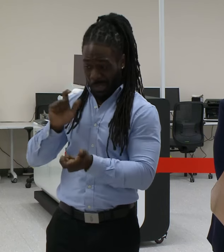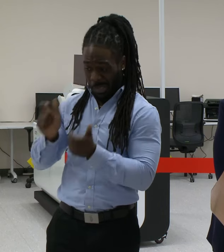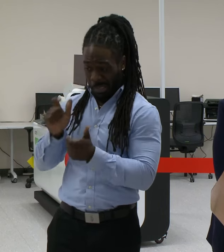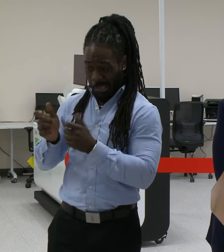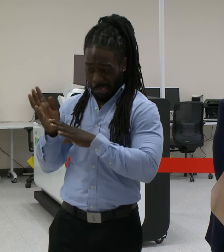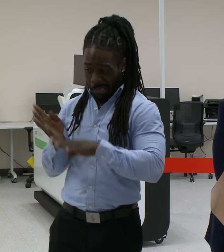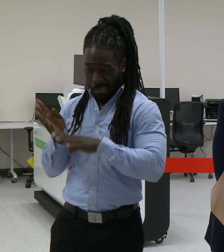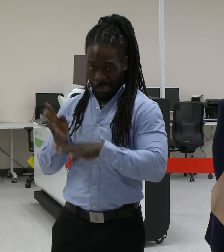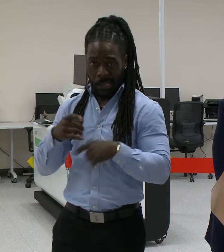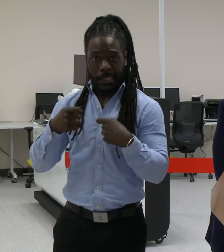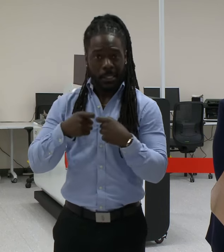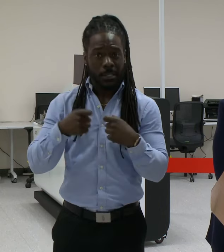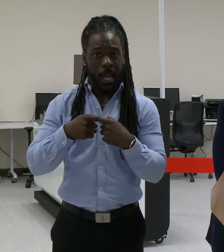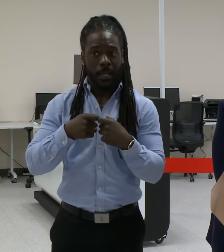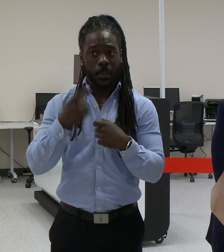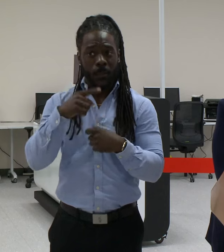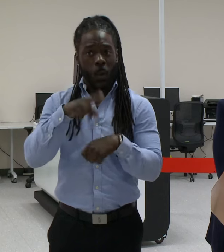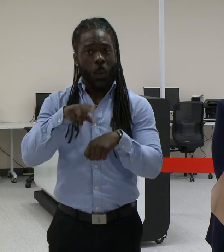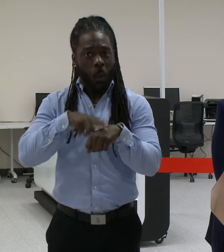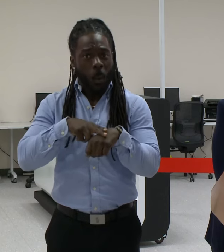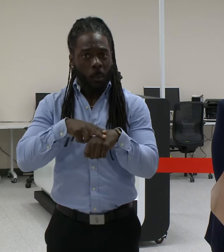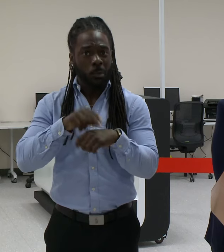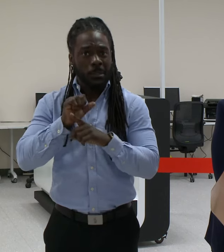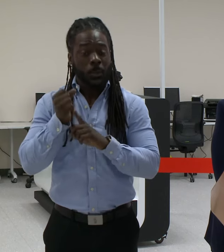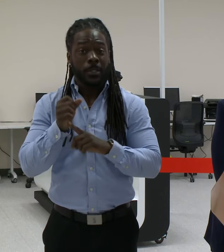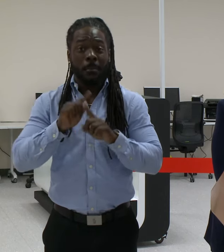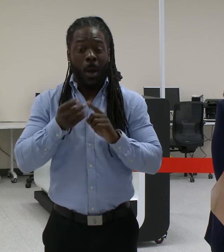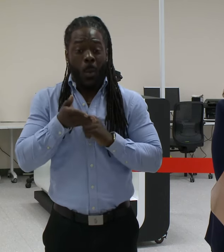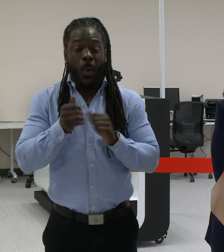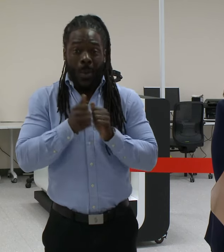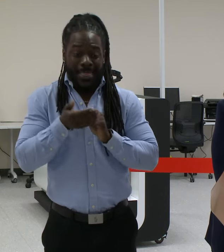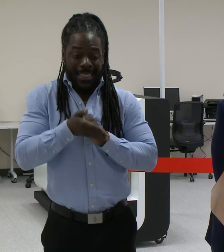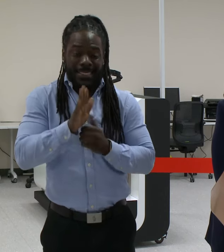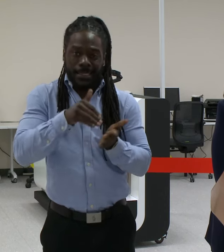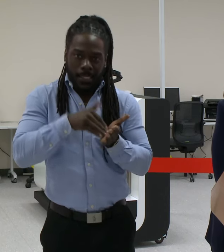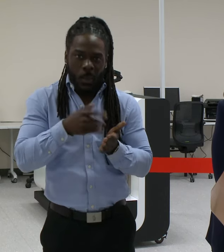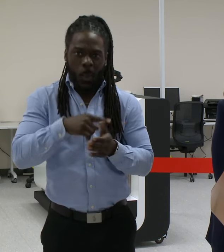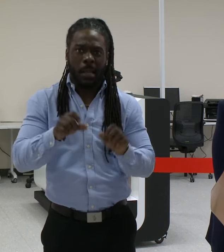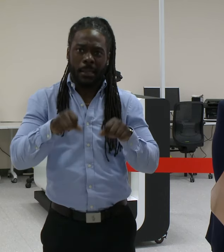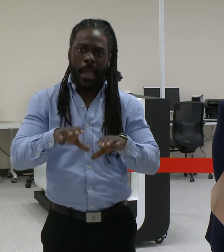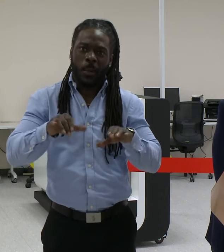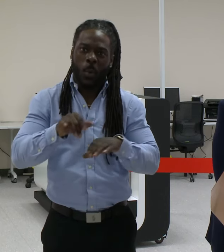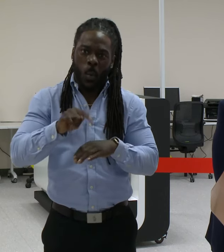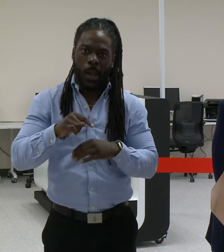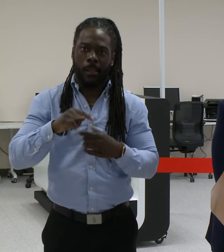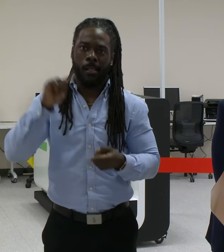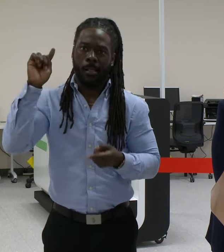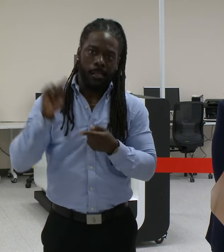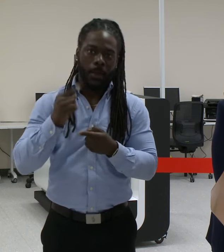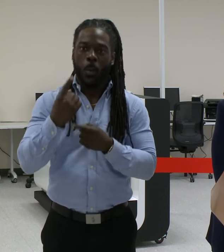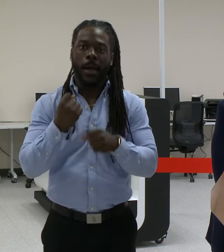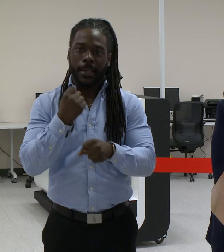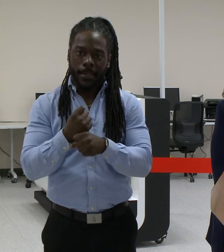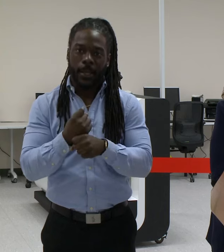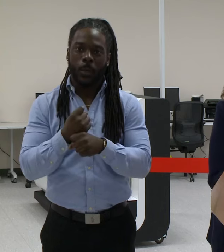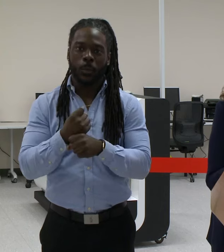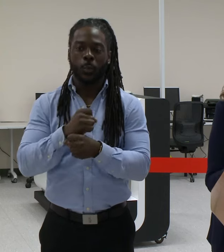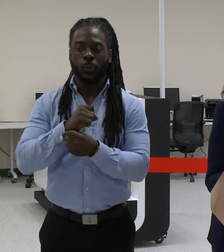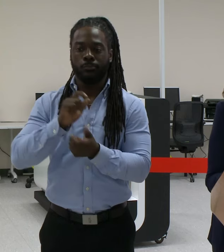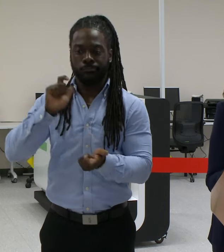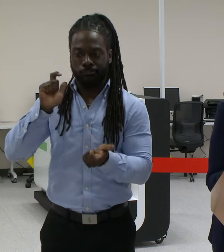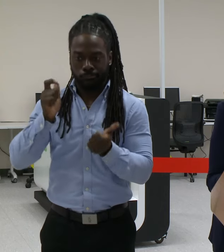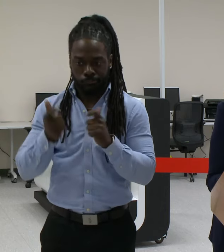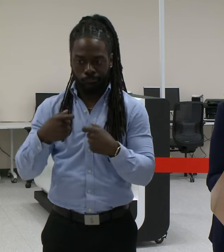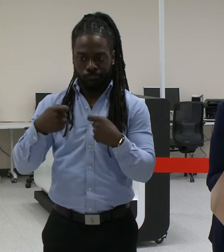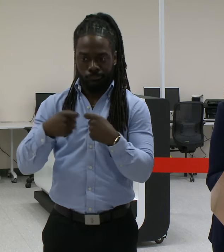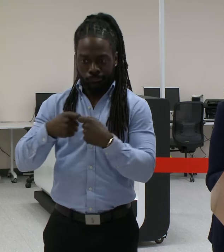under normal circumstances. With this center, we are going to be well under a year to be able to digitize all